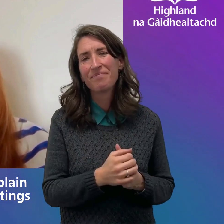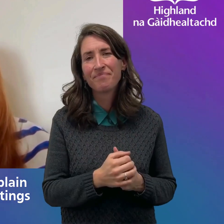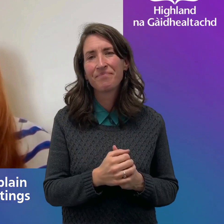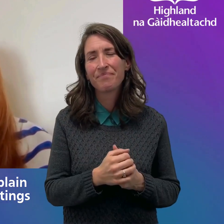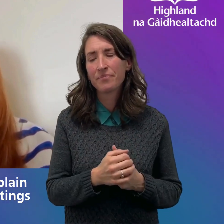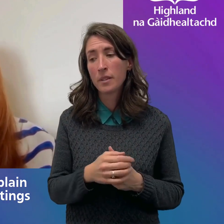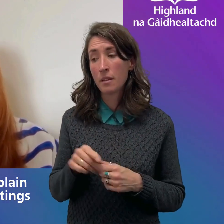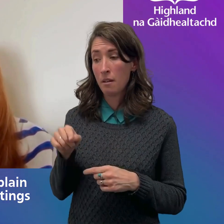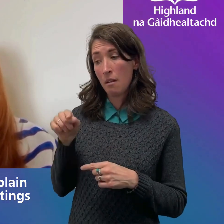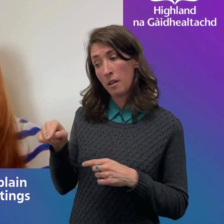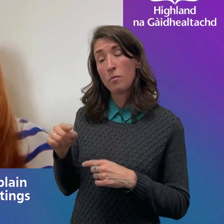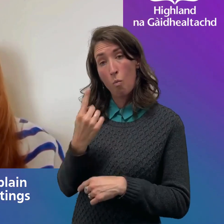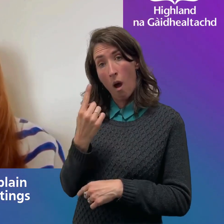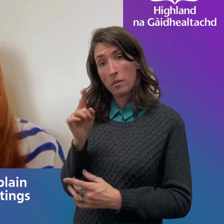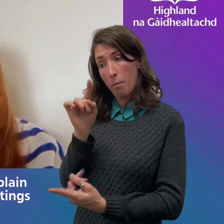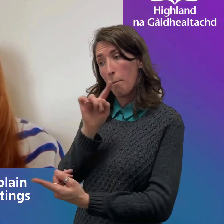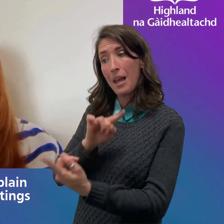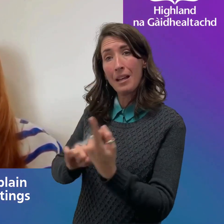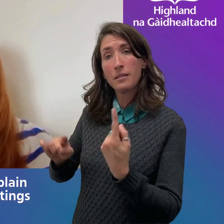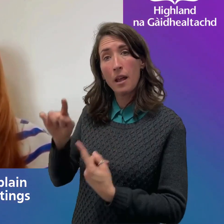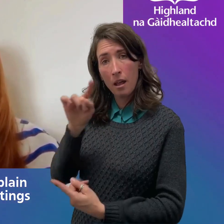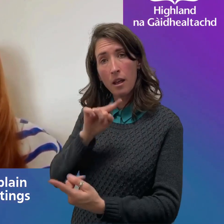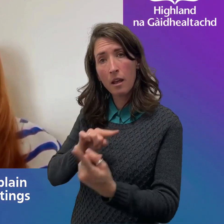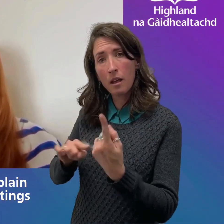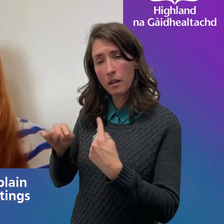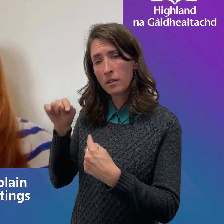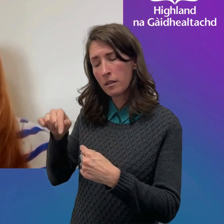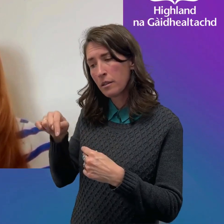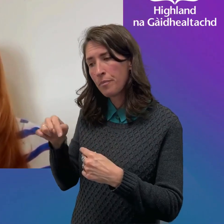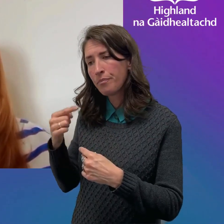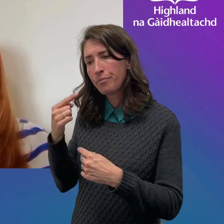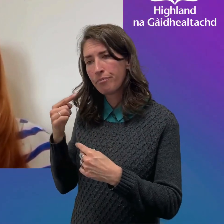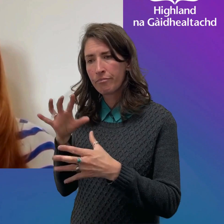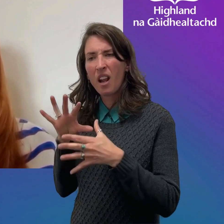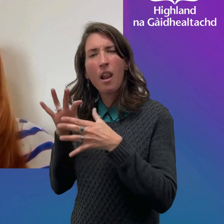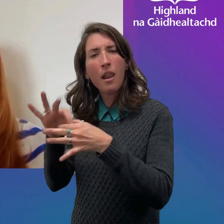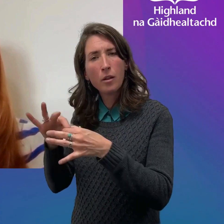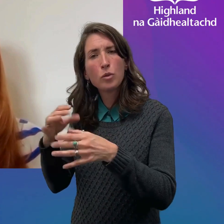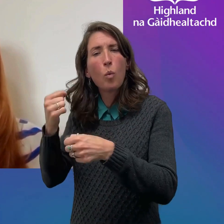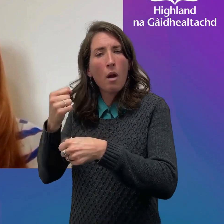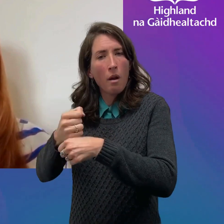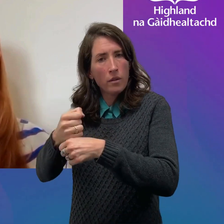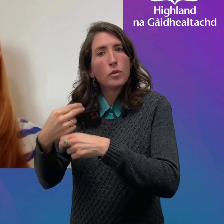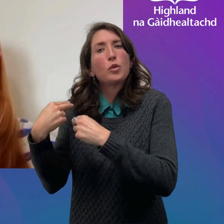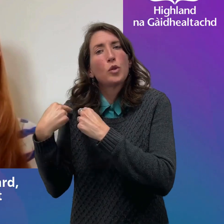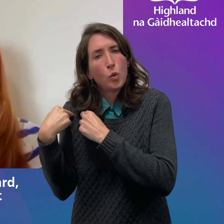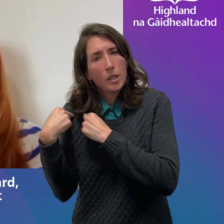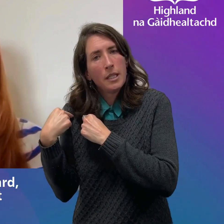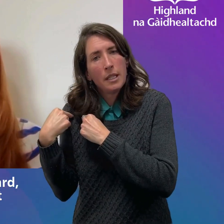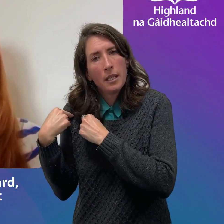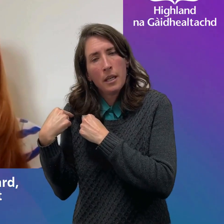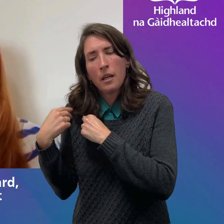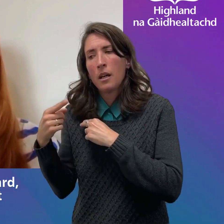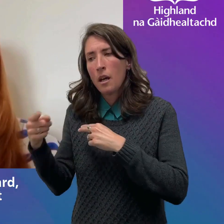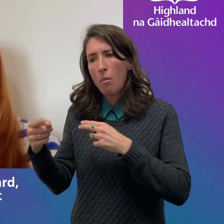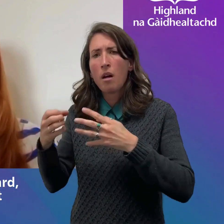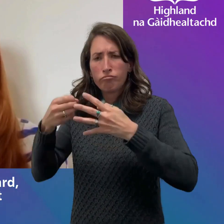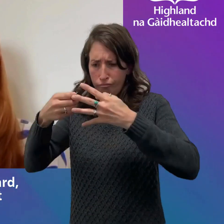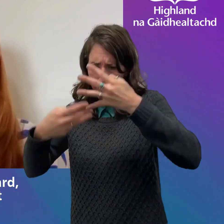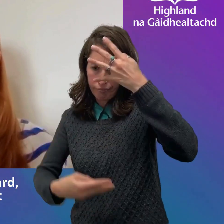of the meetings that we hold to be able to fulfil our governance duties. We also,